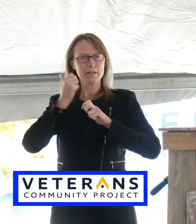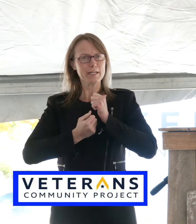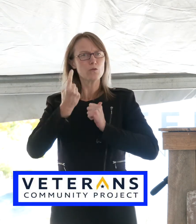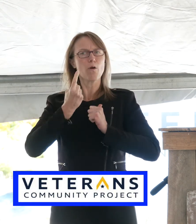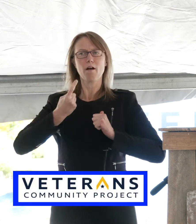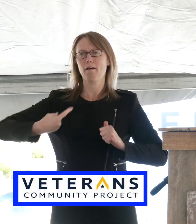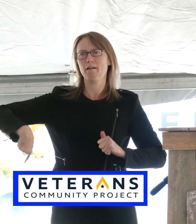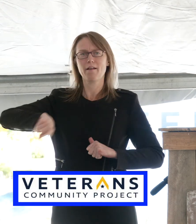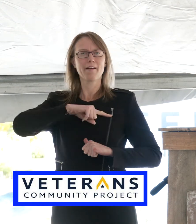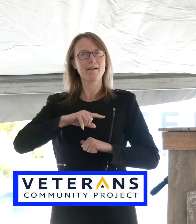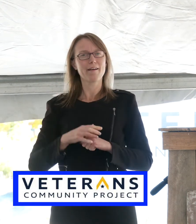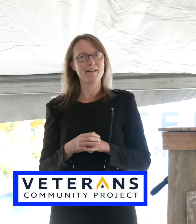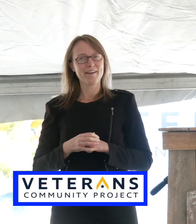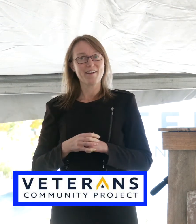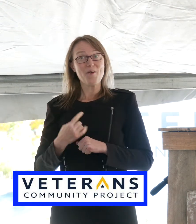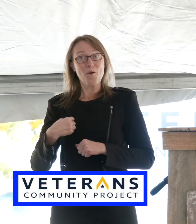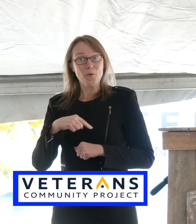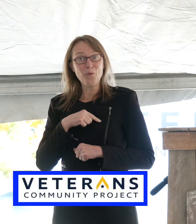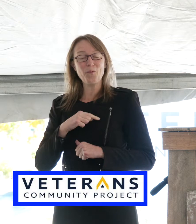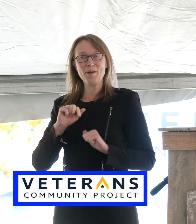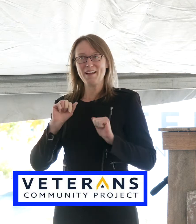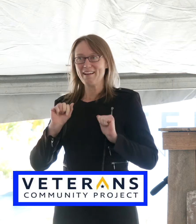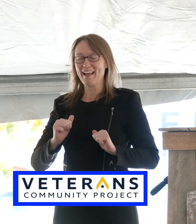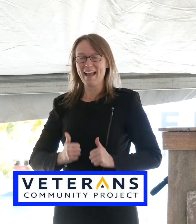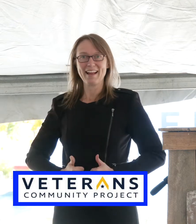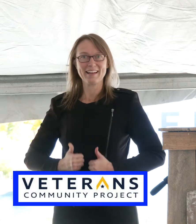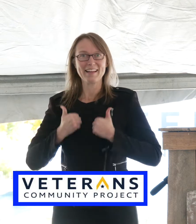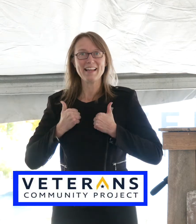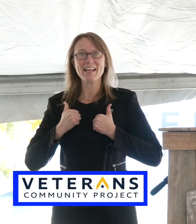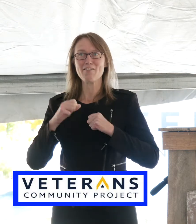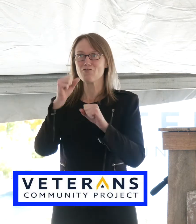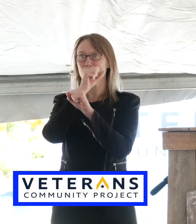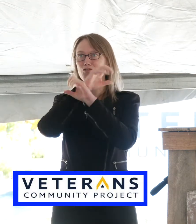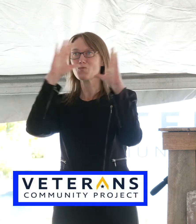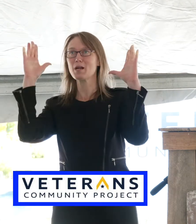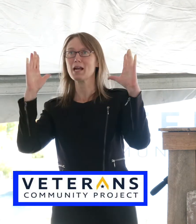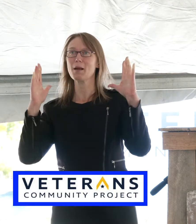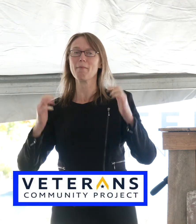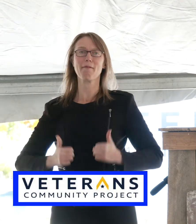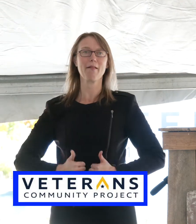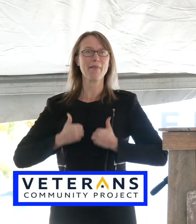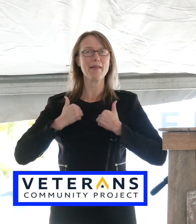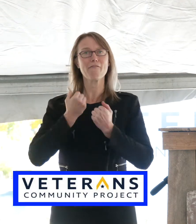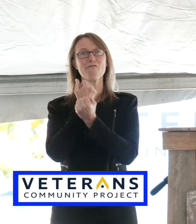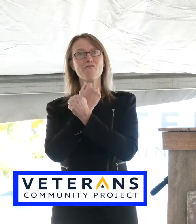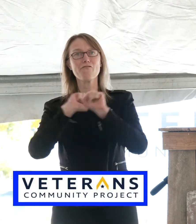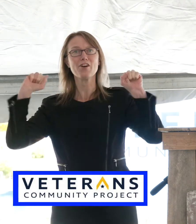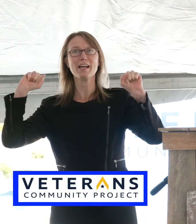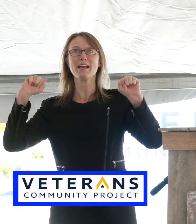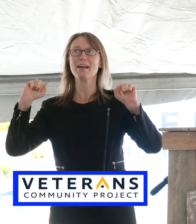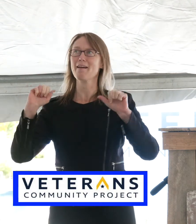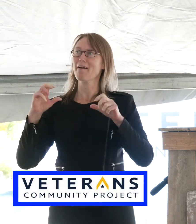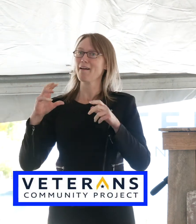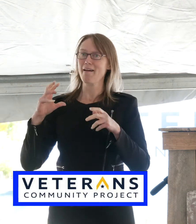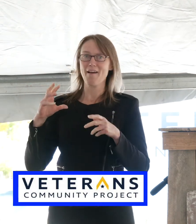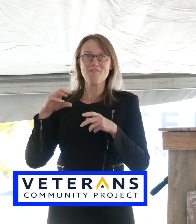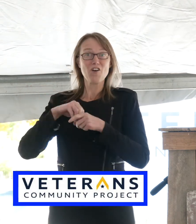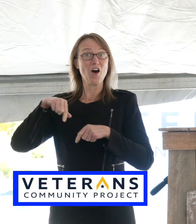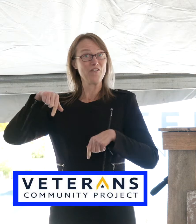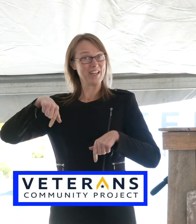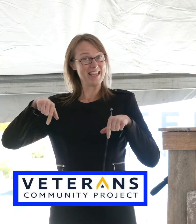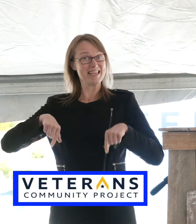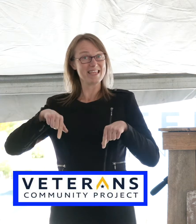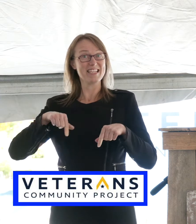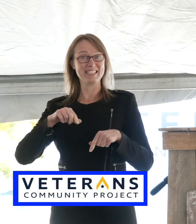live the dream of being free and being in this democracy. It is so important that we